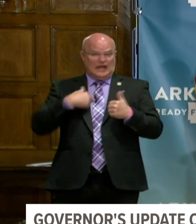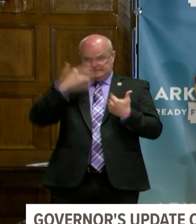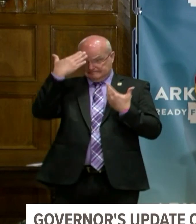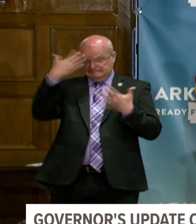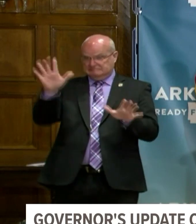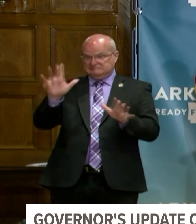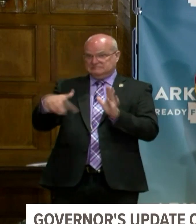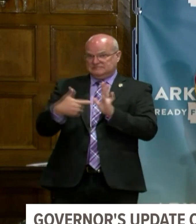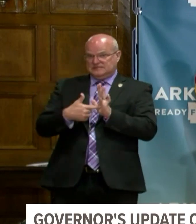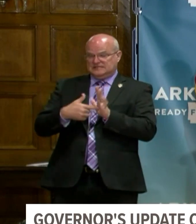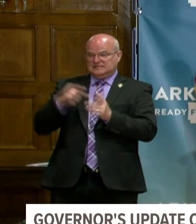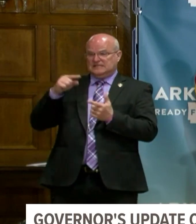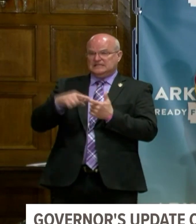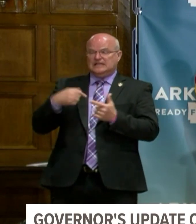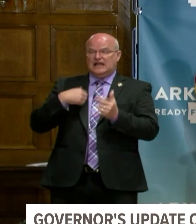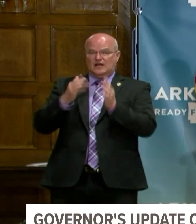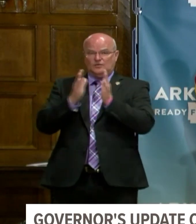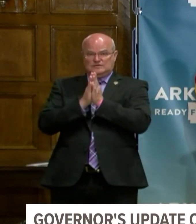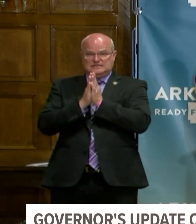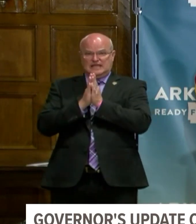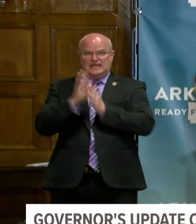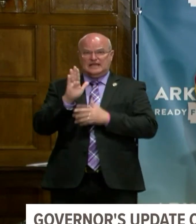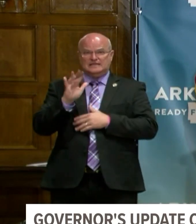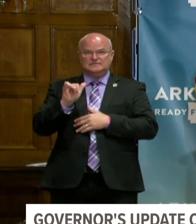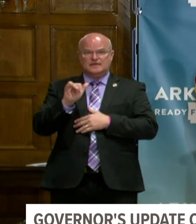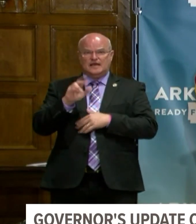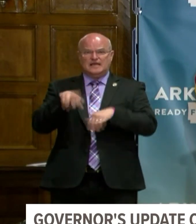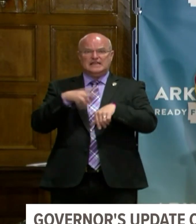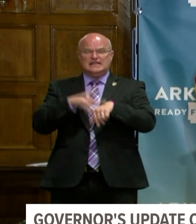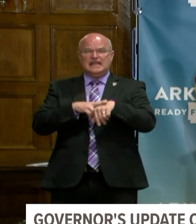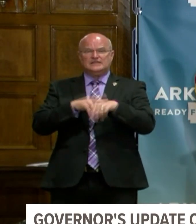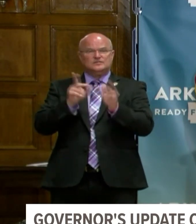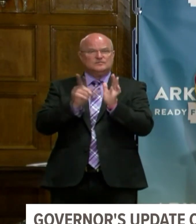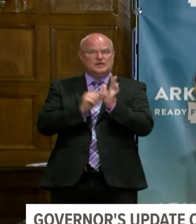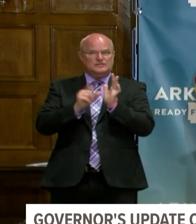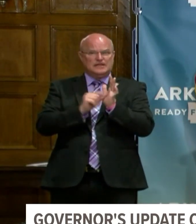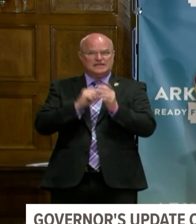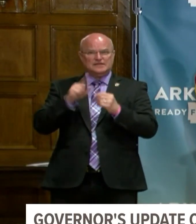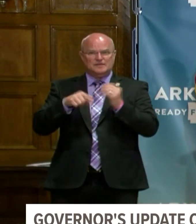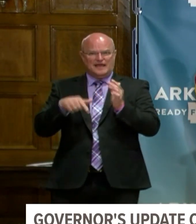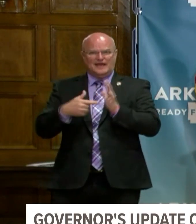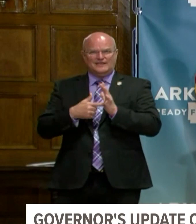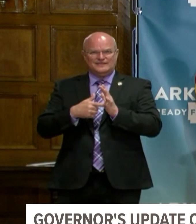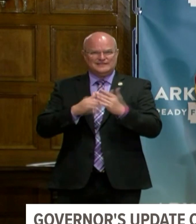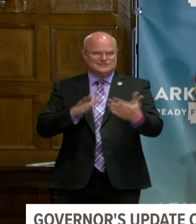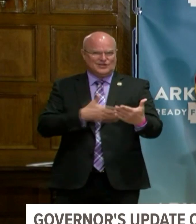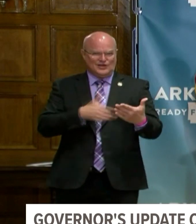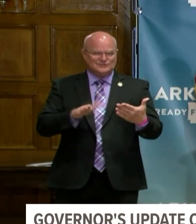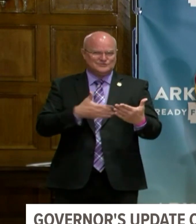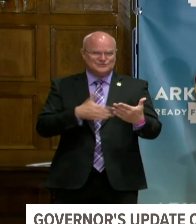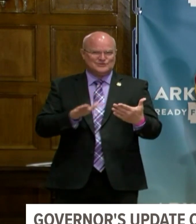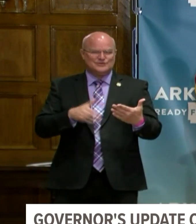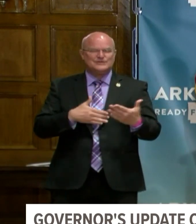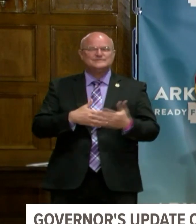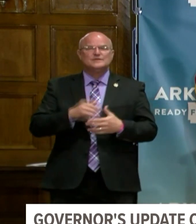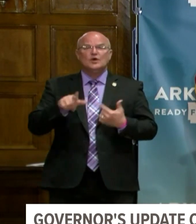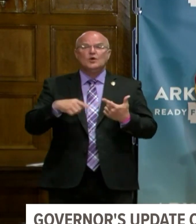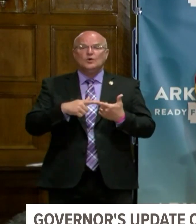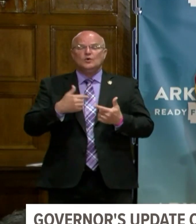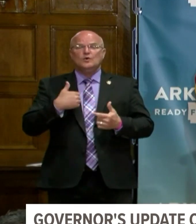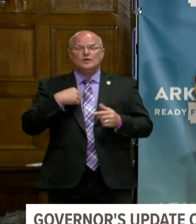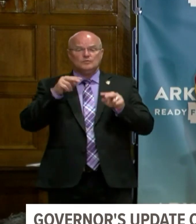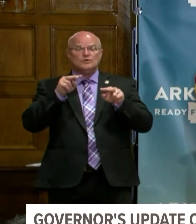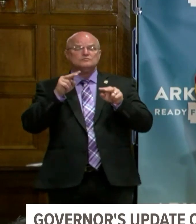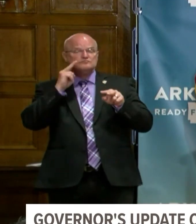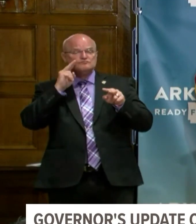even aware of this until I was asked by a national publication about this concert. When